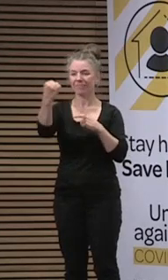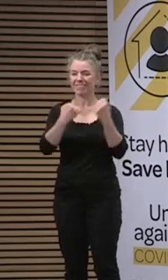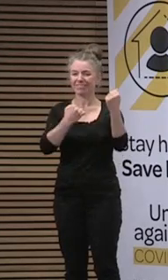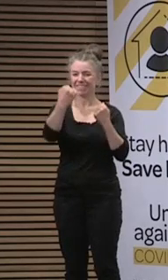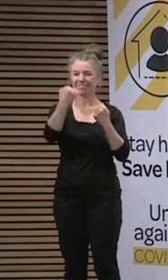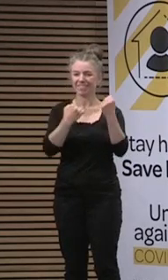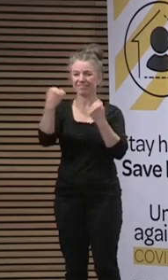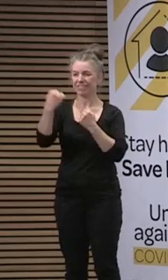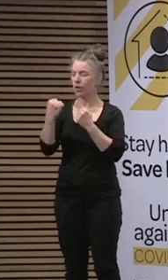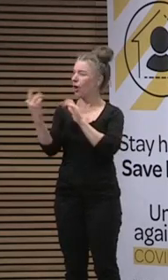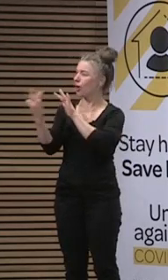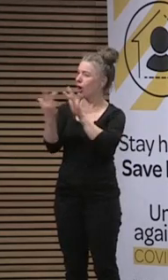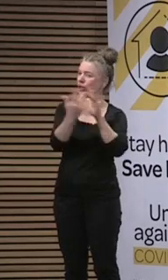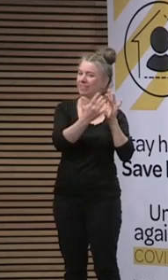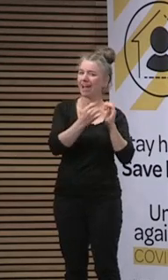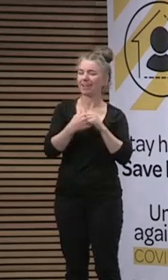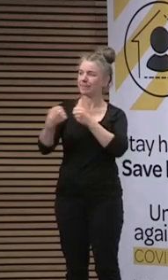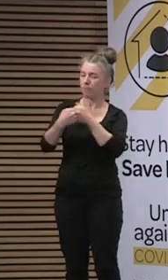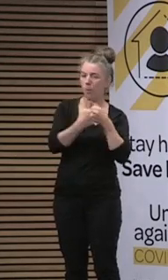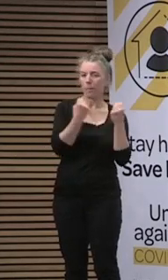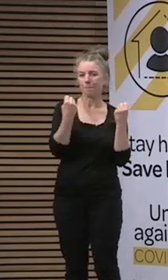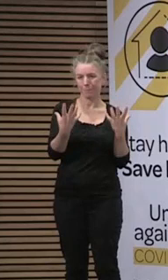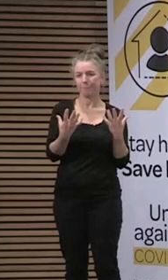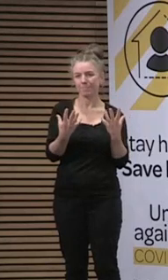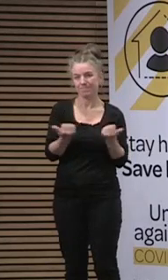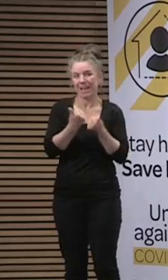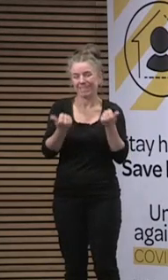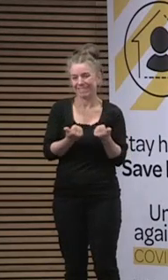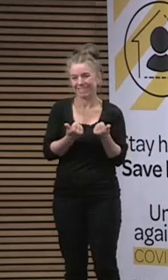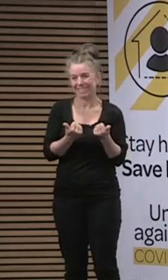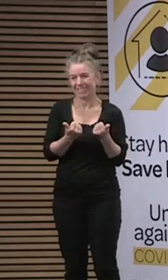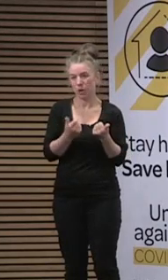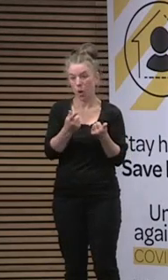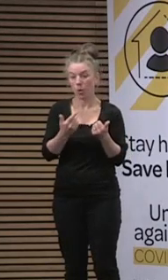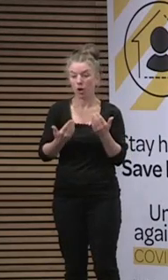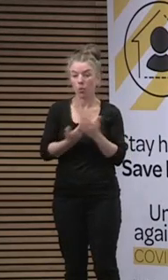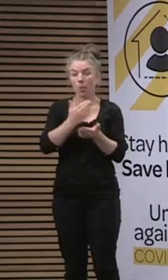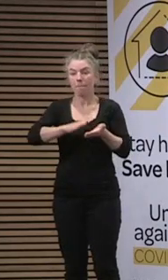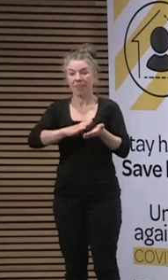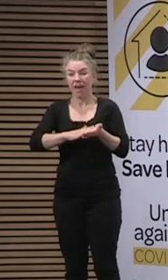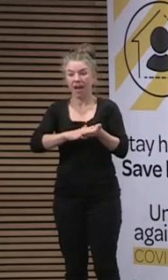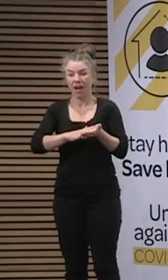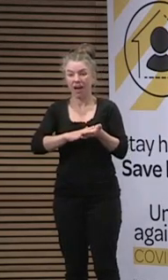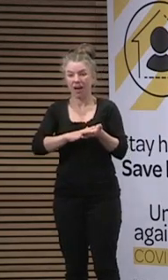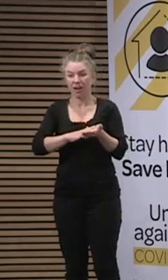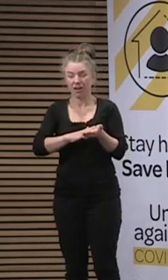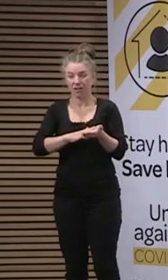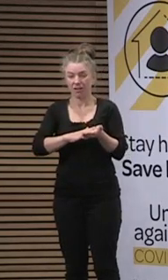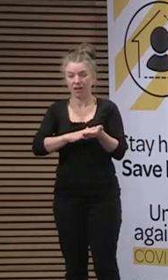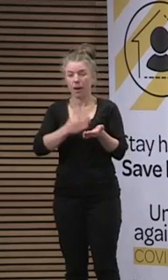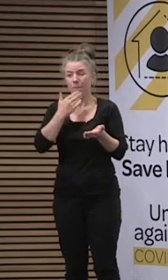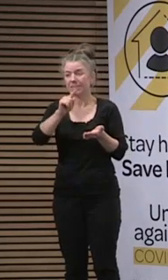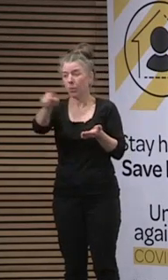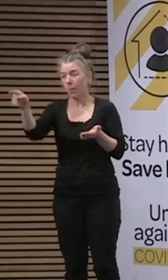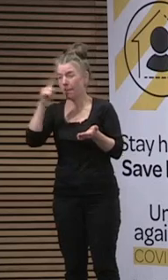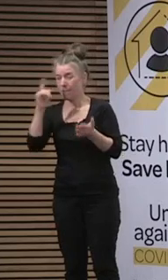usually get extra contact and they usually have extra support. And so for that group, I just ask people in their wider circle, stay